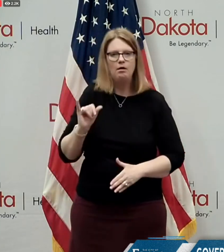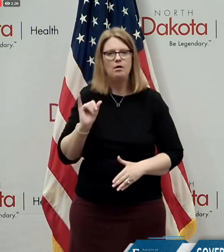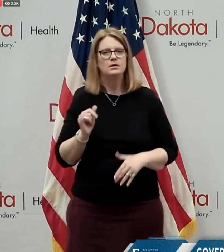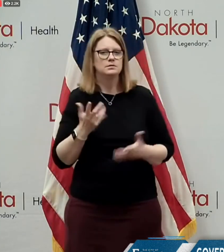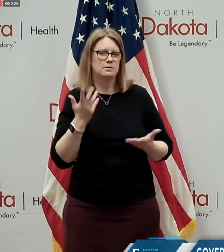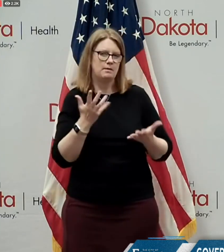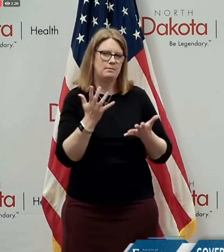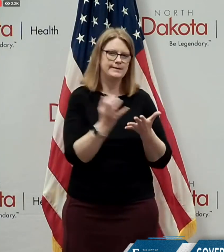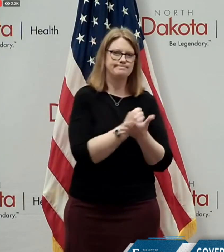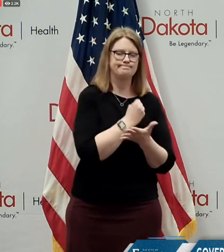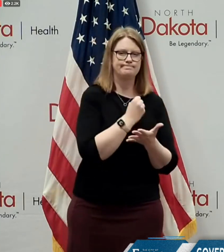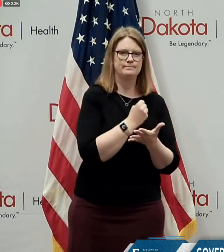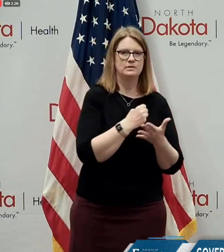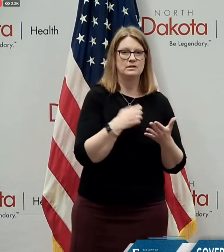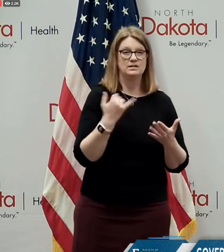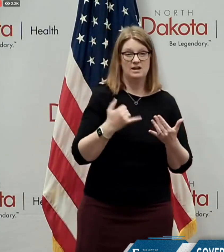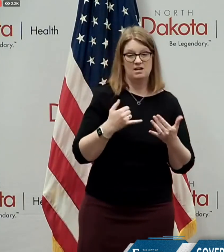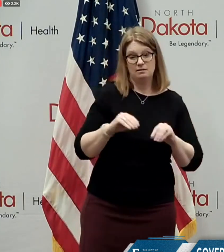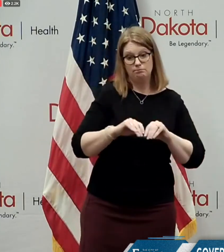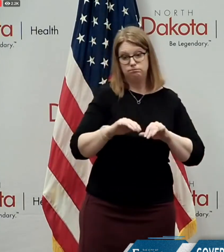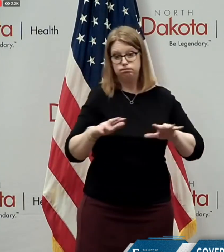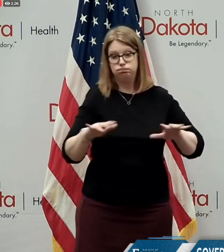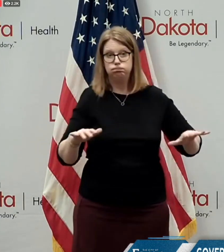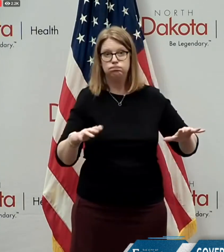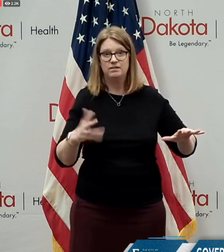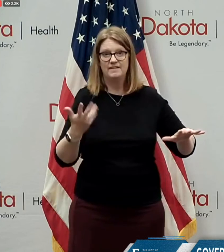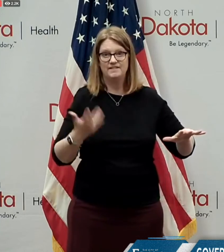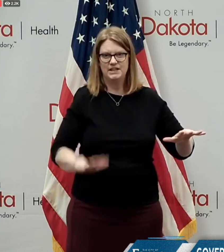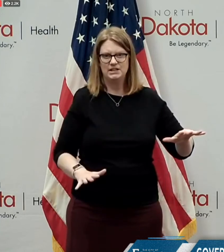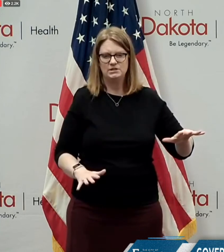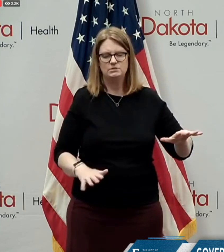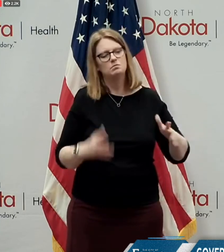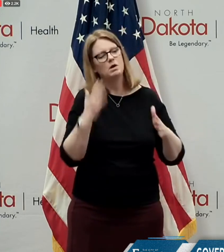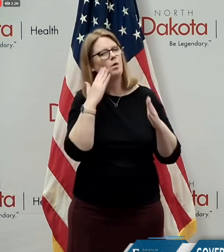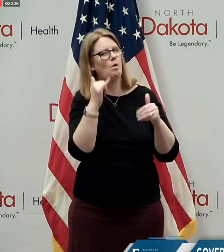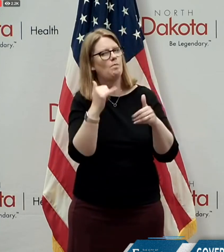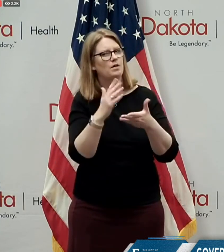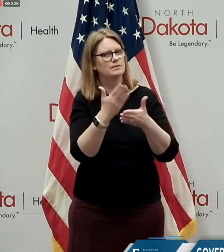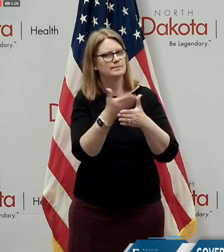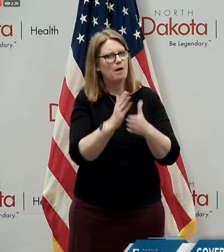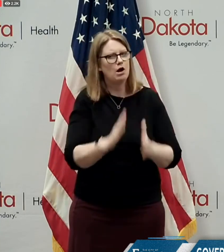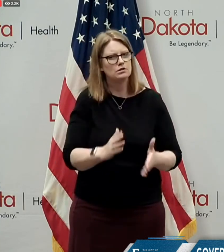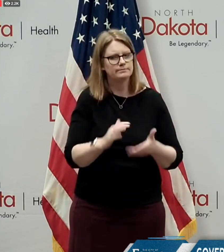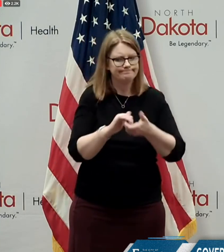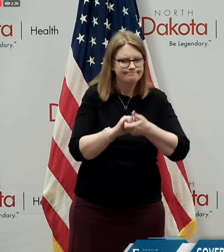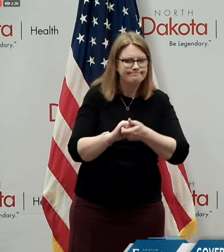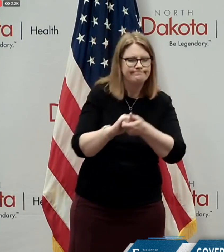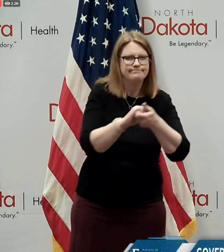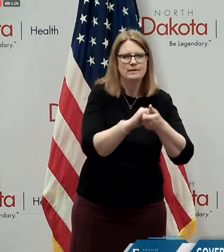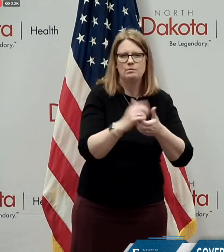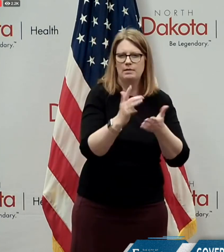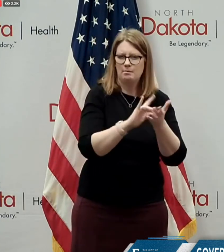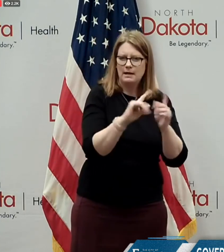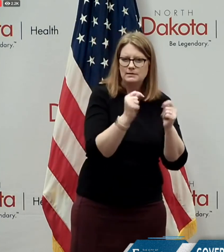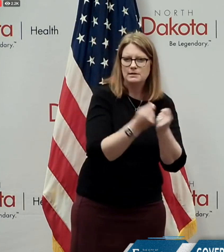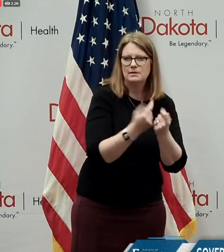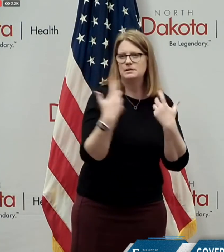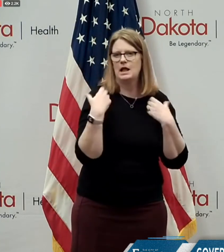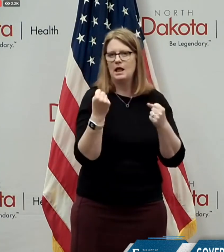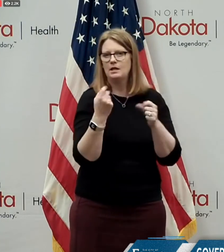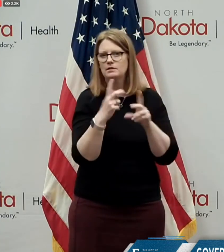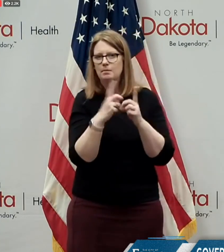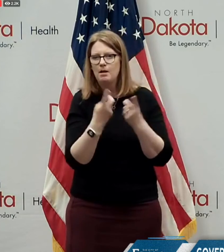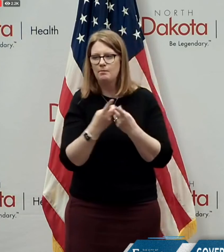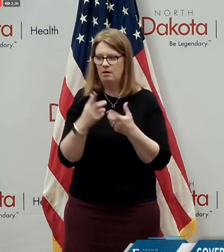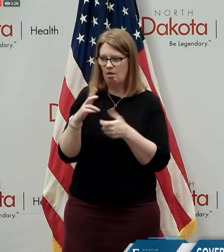that once we get past this pandemic, those partnerships are going to continue with our medical teams, health departments, local, private,